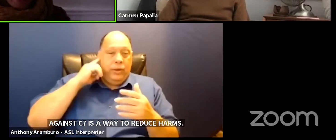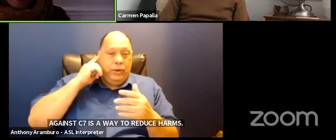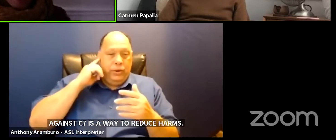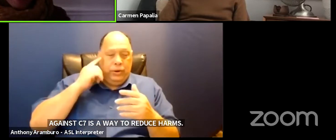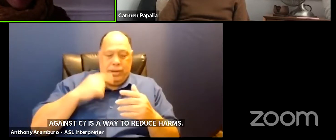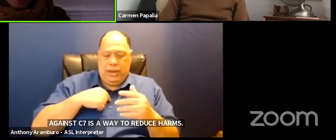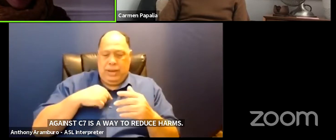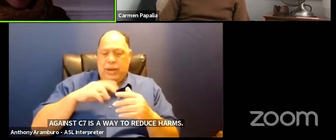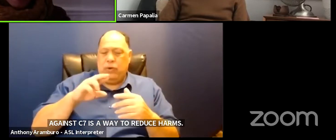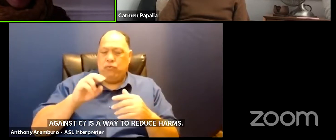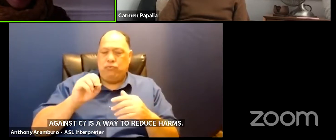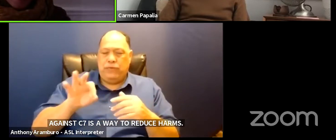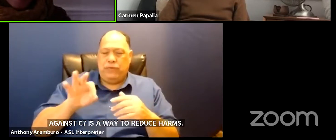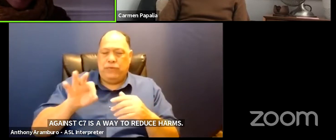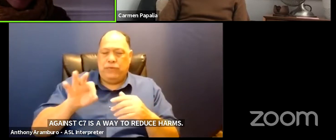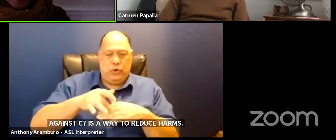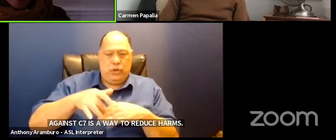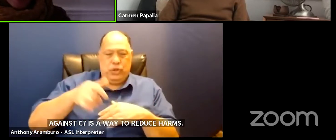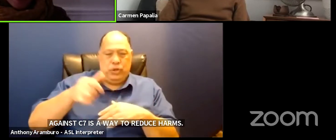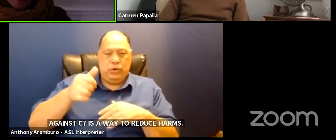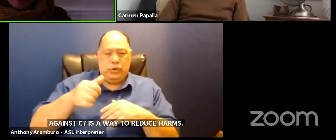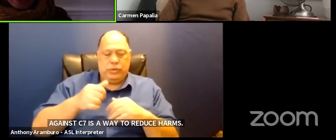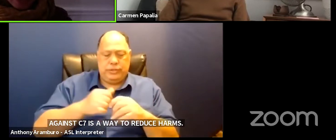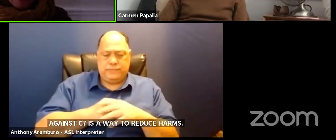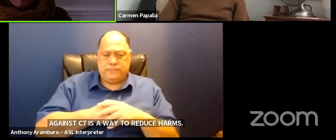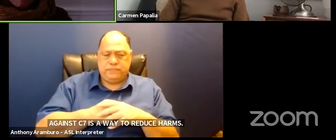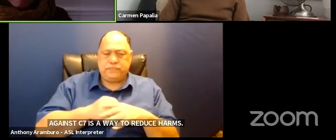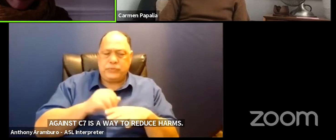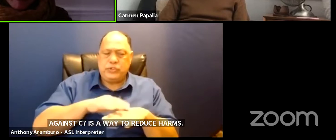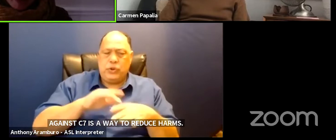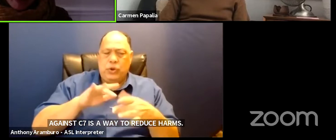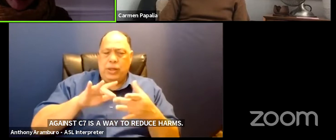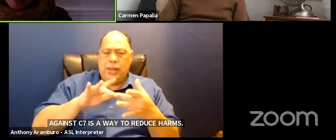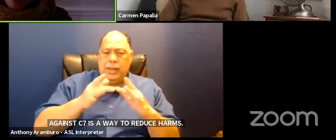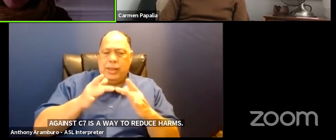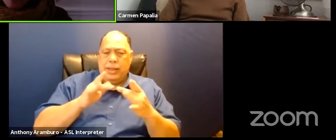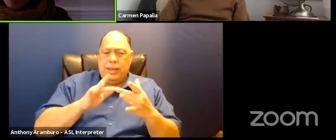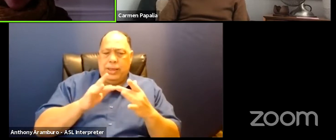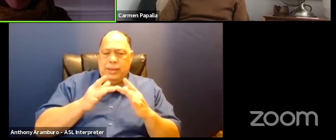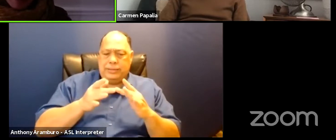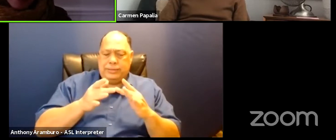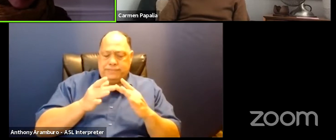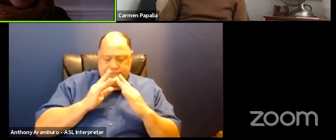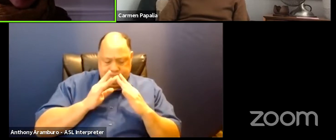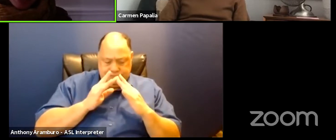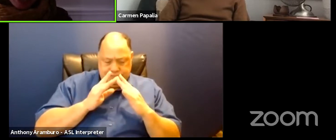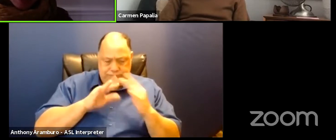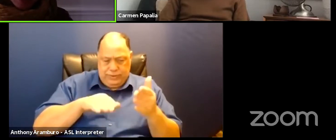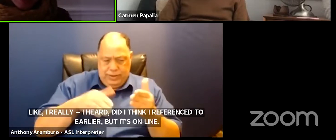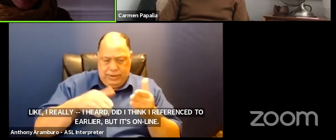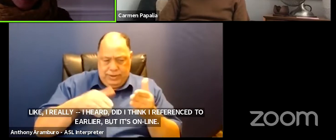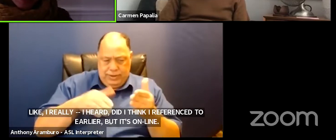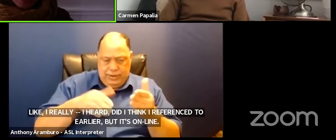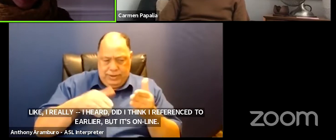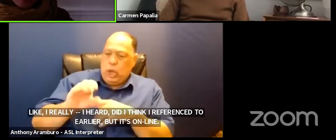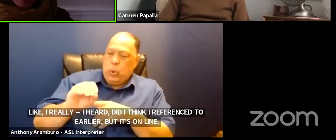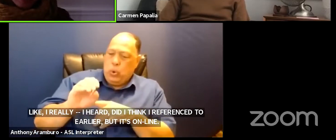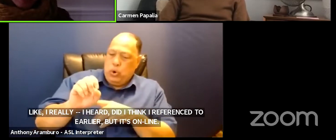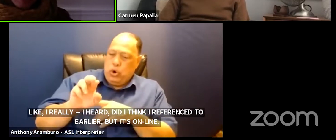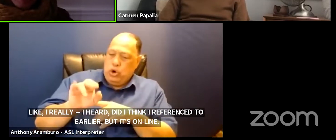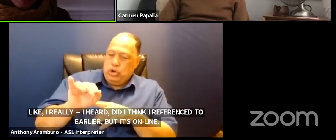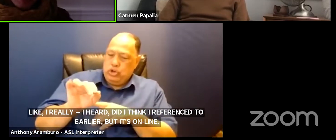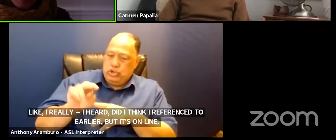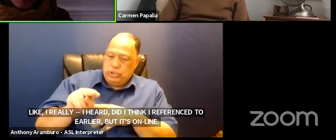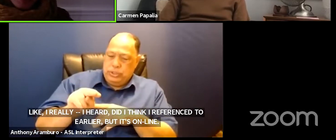I think I referenced this earlier, but it's online, death by coercion, and I think Disability